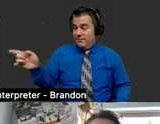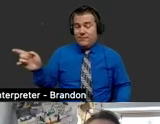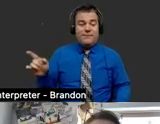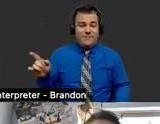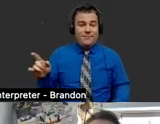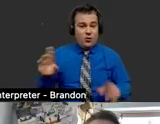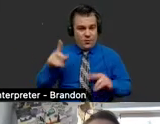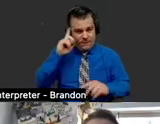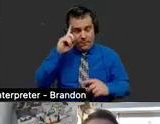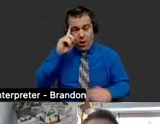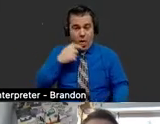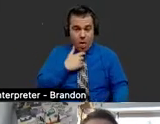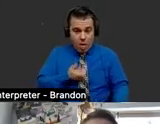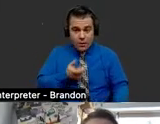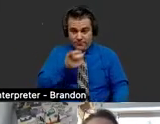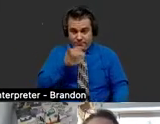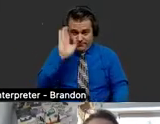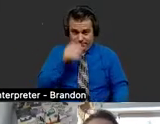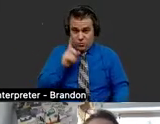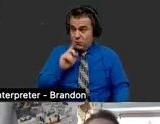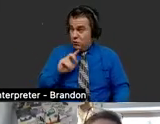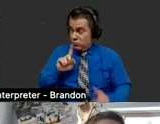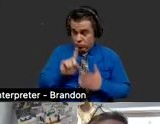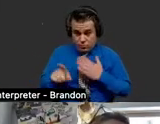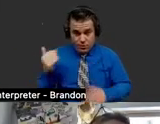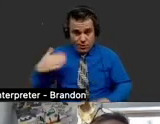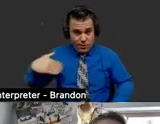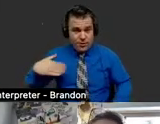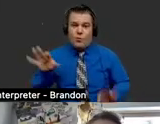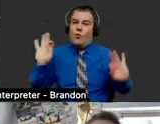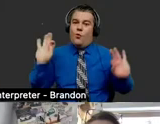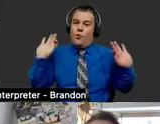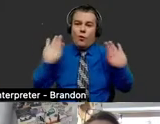to be blown. If you have not checked this out yet, this is so worth it.